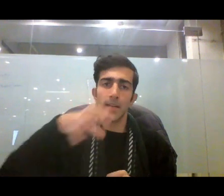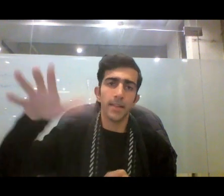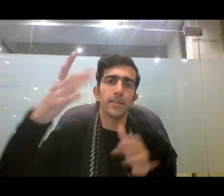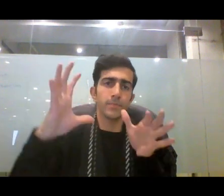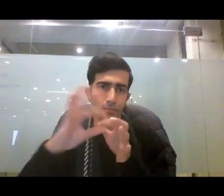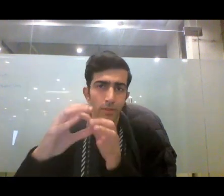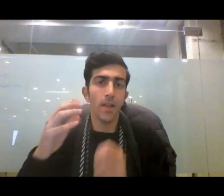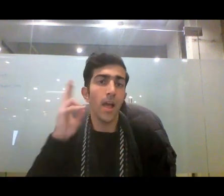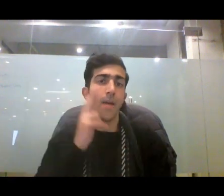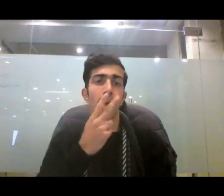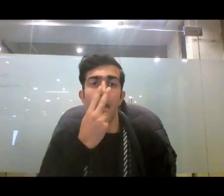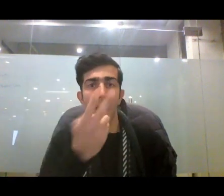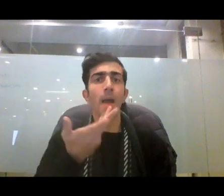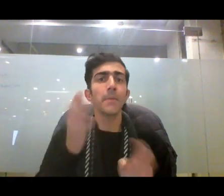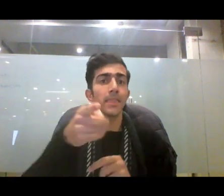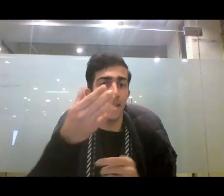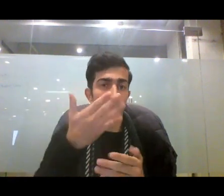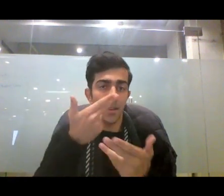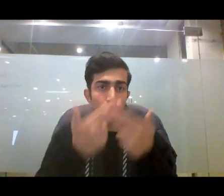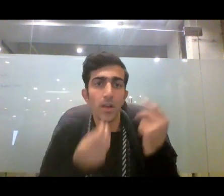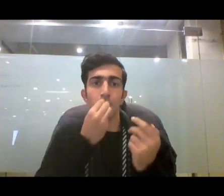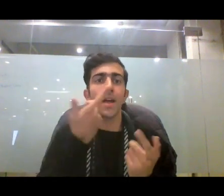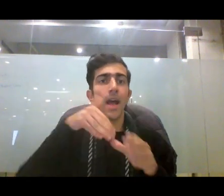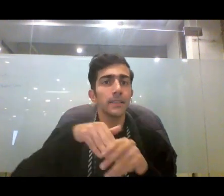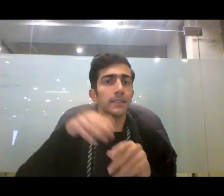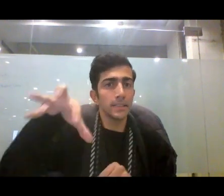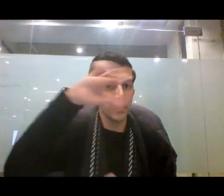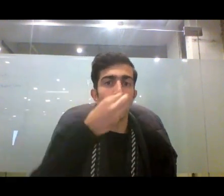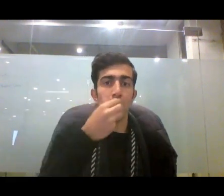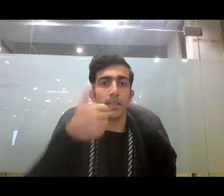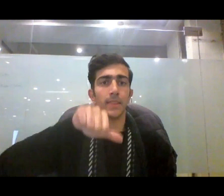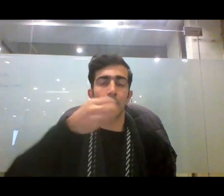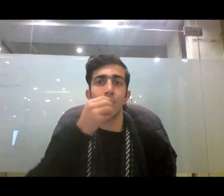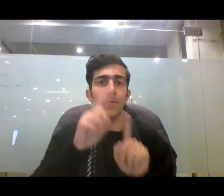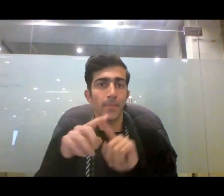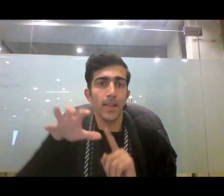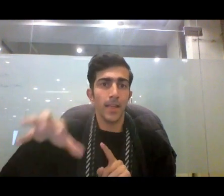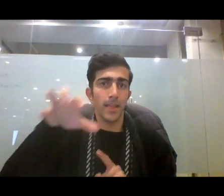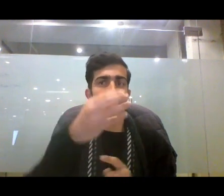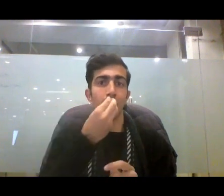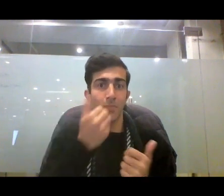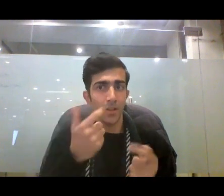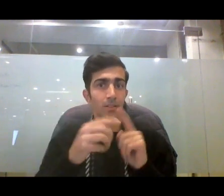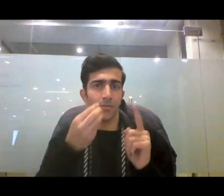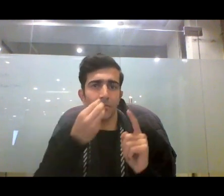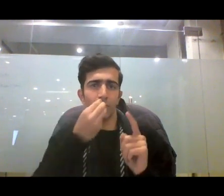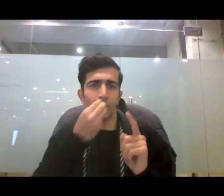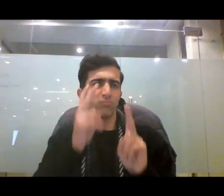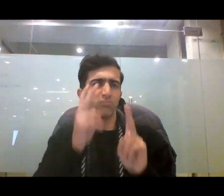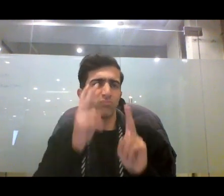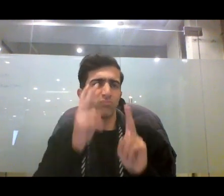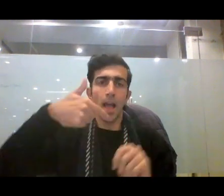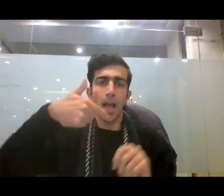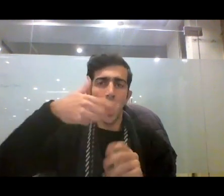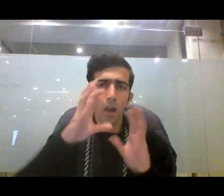to take the help of my sister to get the guide about the restaurant and places, which